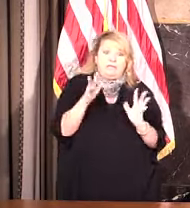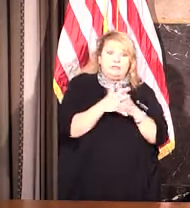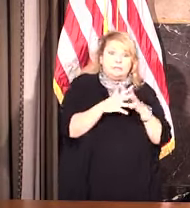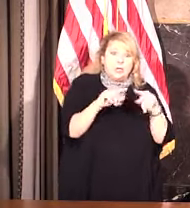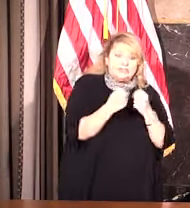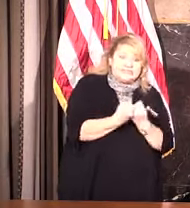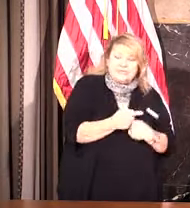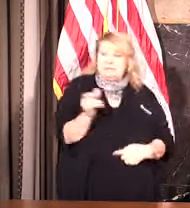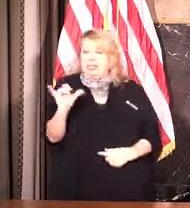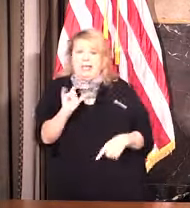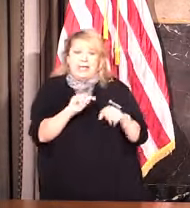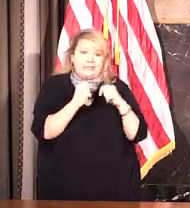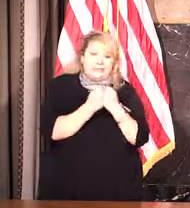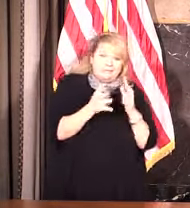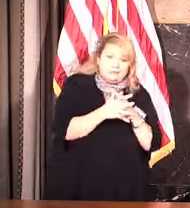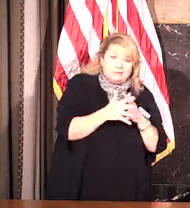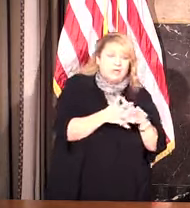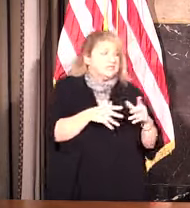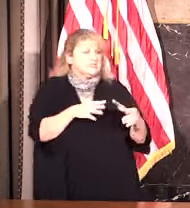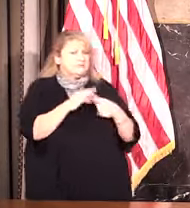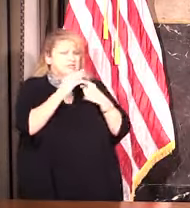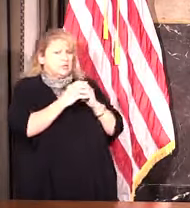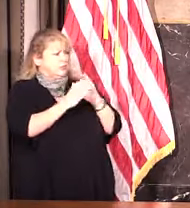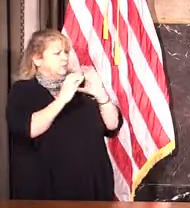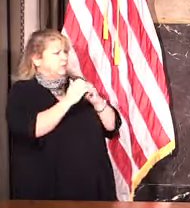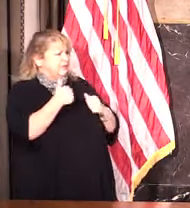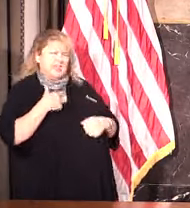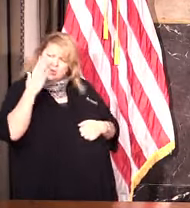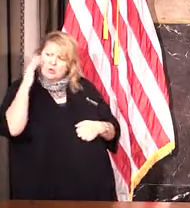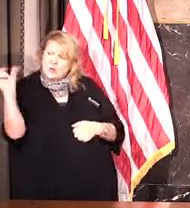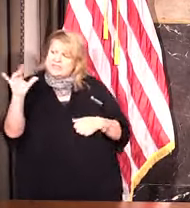which are particularly effective in communicating with me, so I appreciate it.